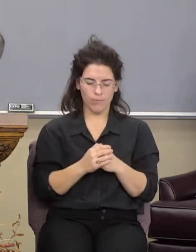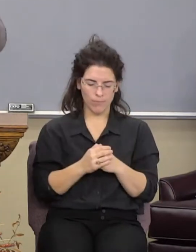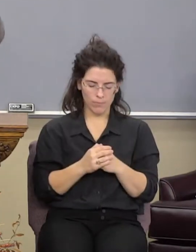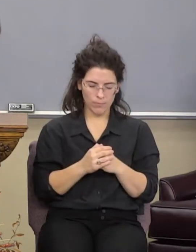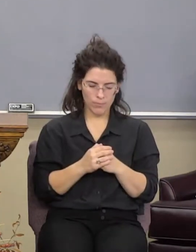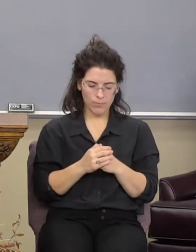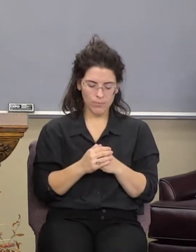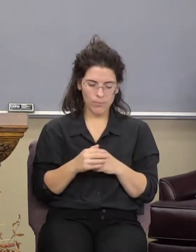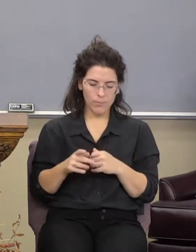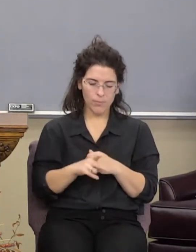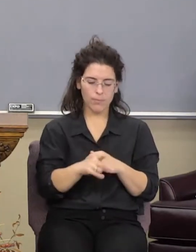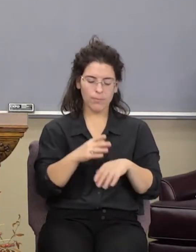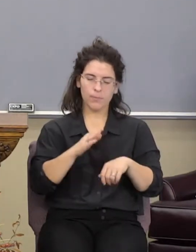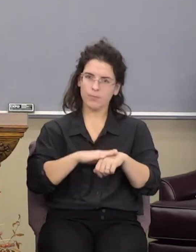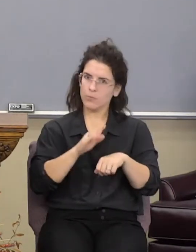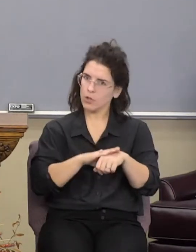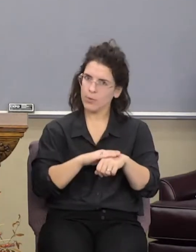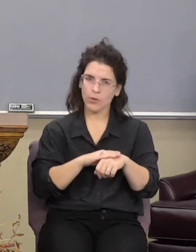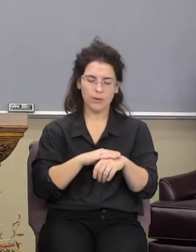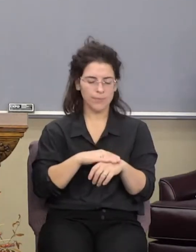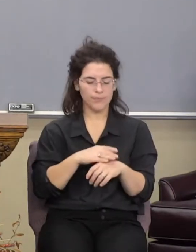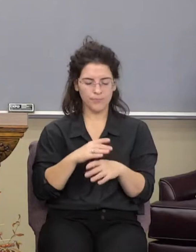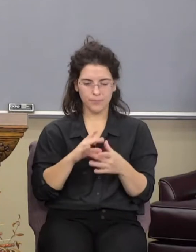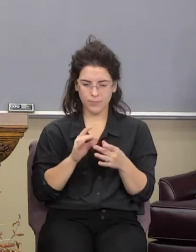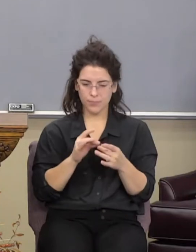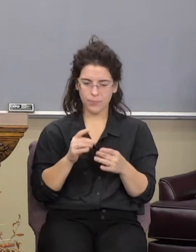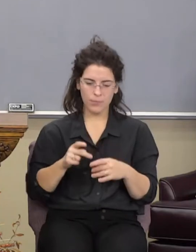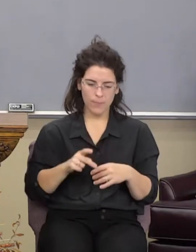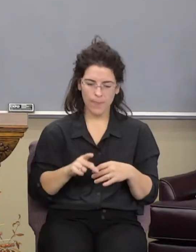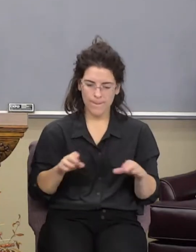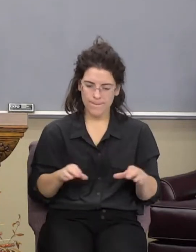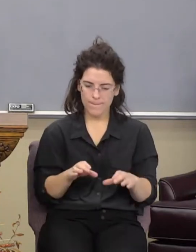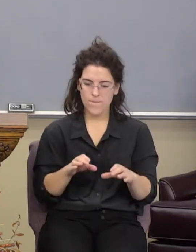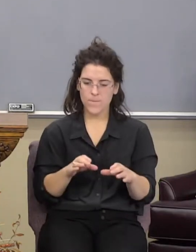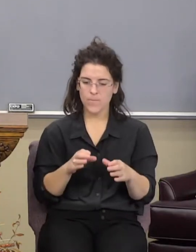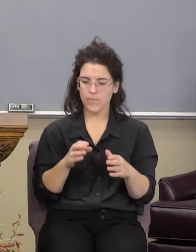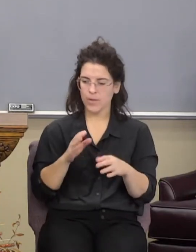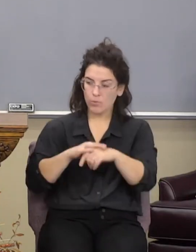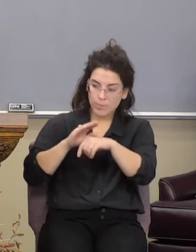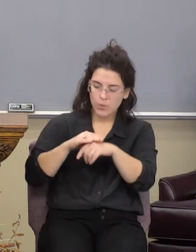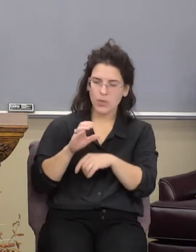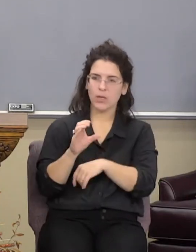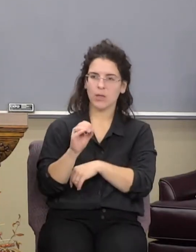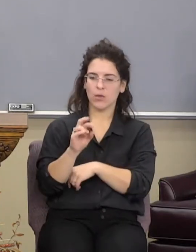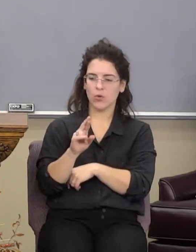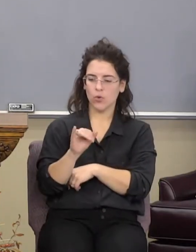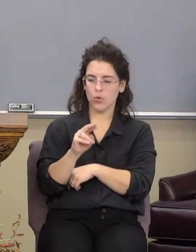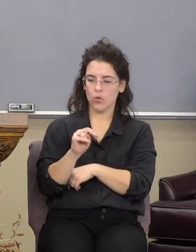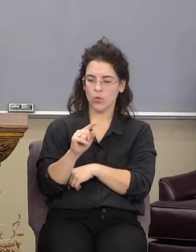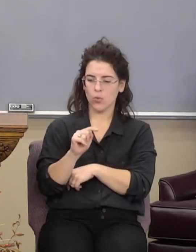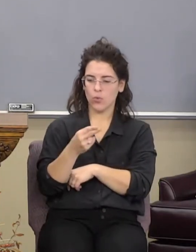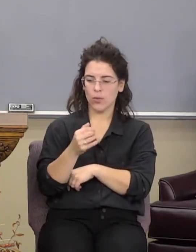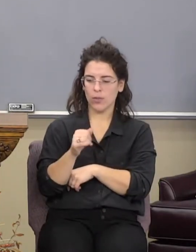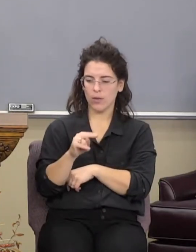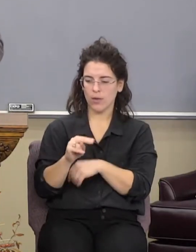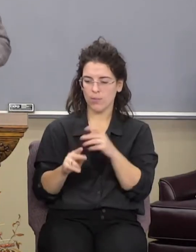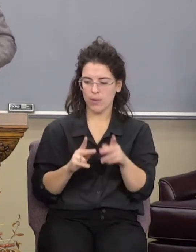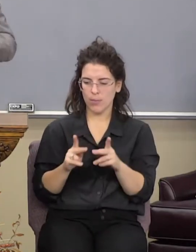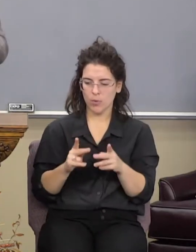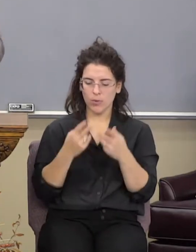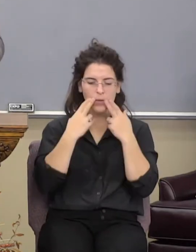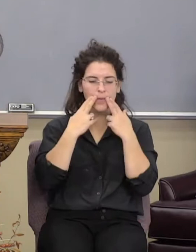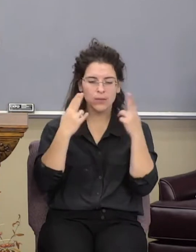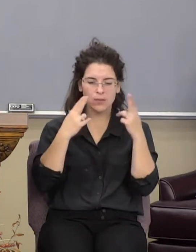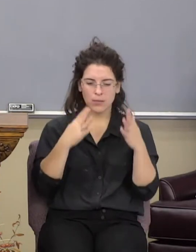Paul, he's rebuking. By the way, what Paul is doing here is he's rebuking the Corinthians. These saints at Corinth should